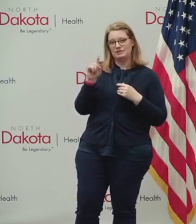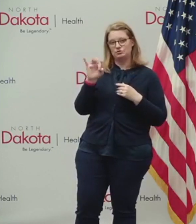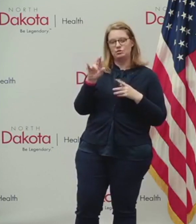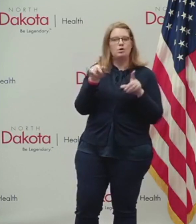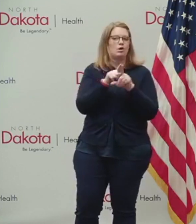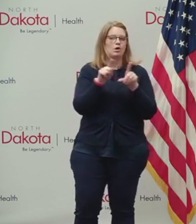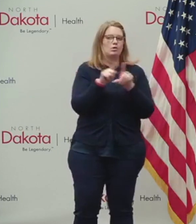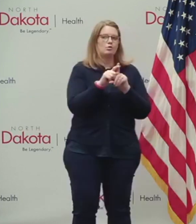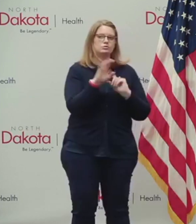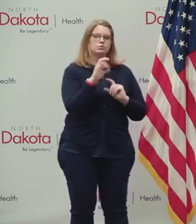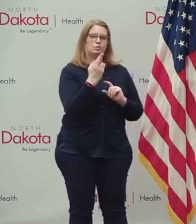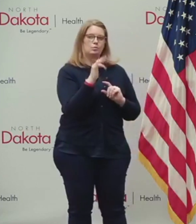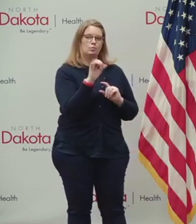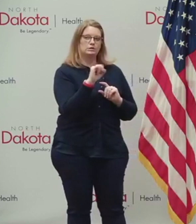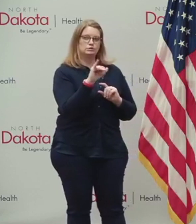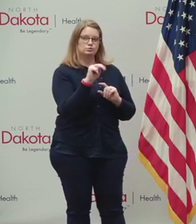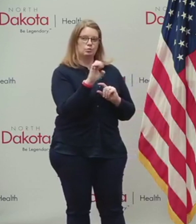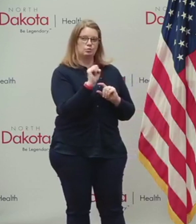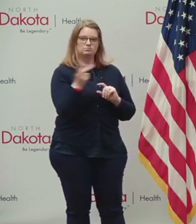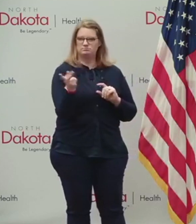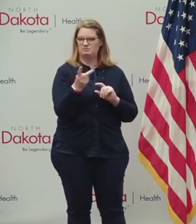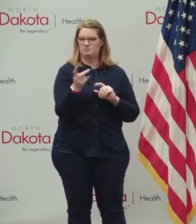be here.